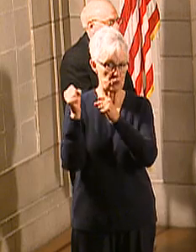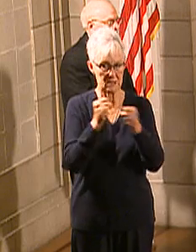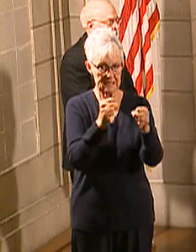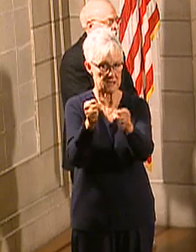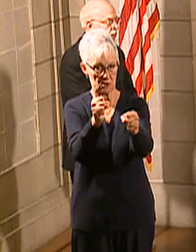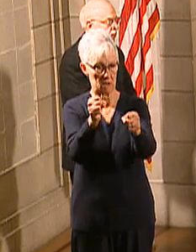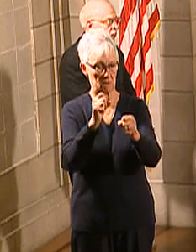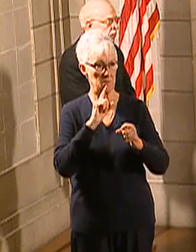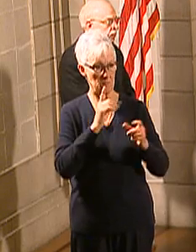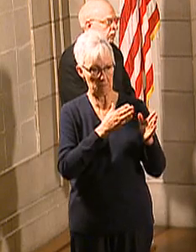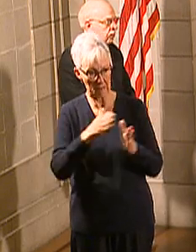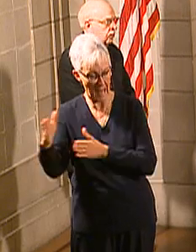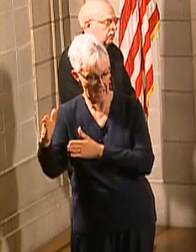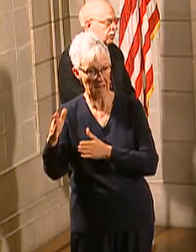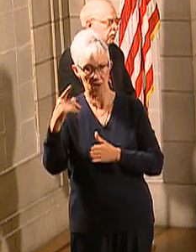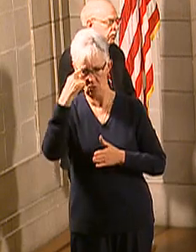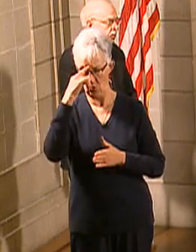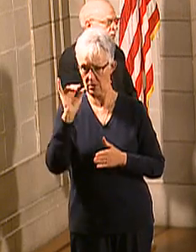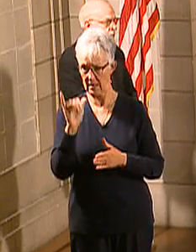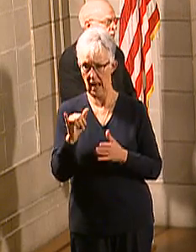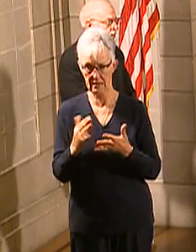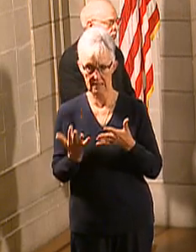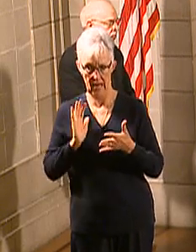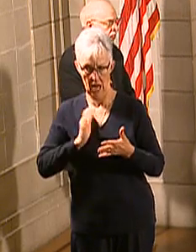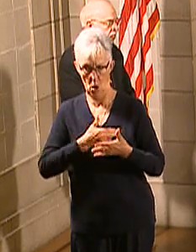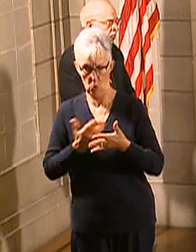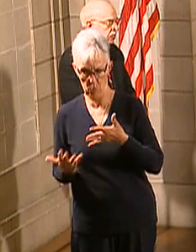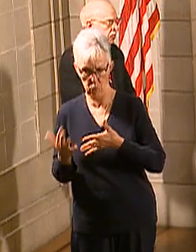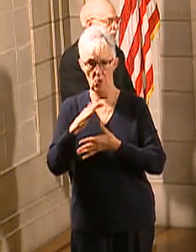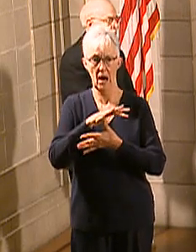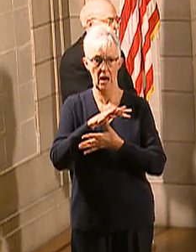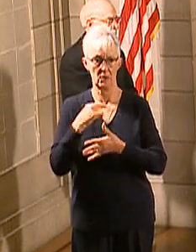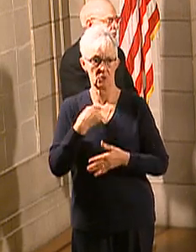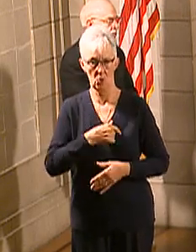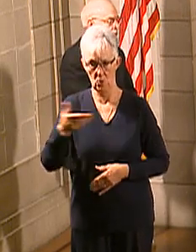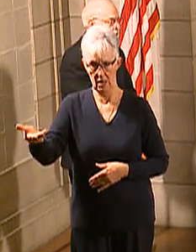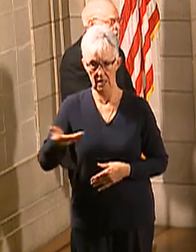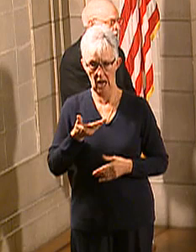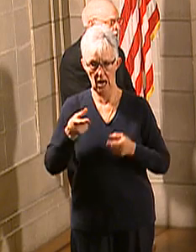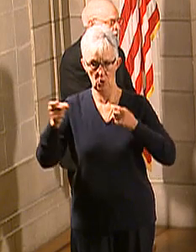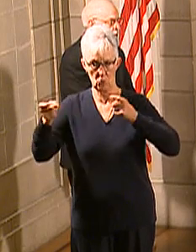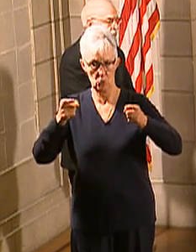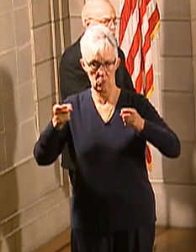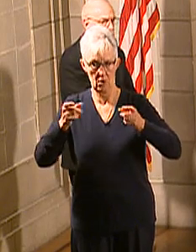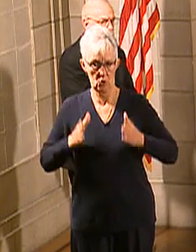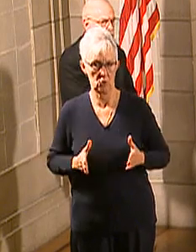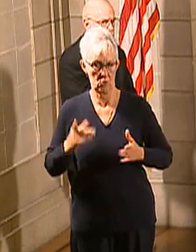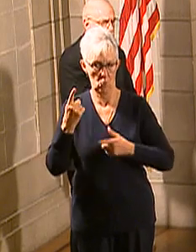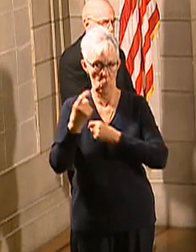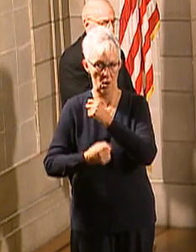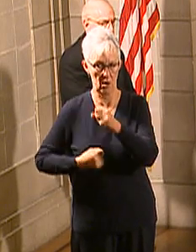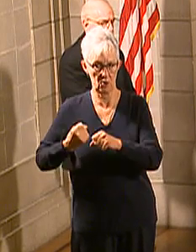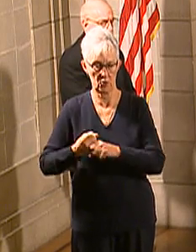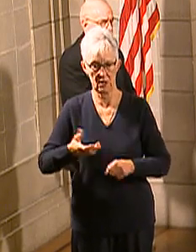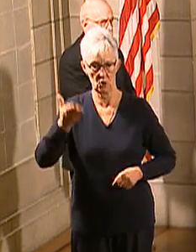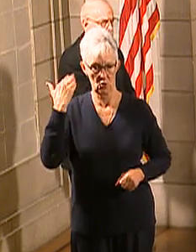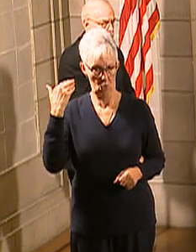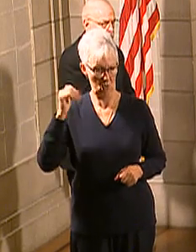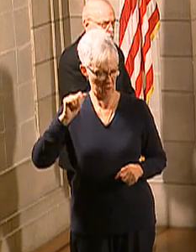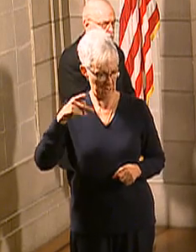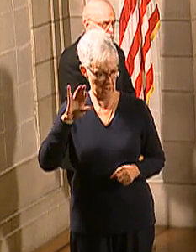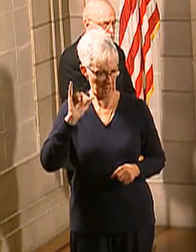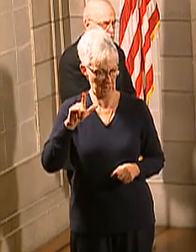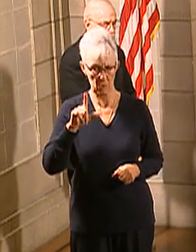that apprenticeships and work-based learning would be a priority. So we hired a director about a year ago, and in April here